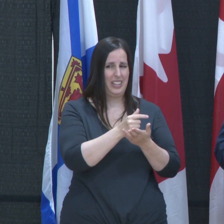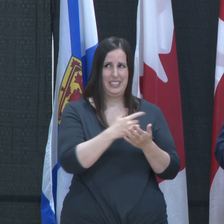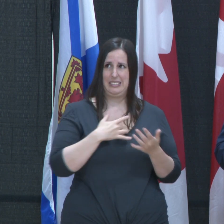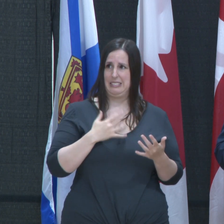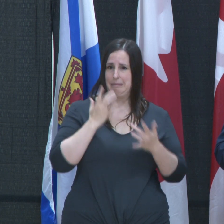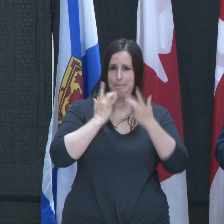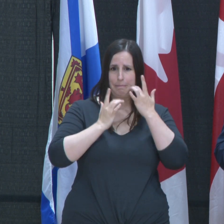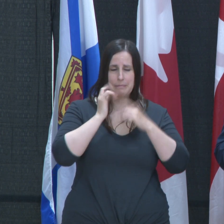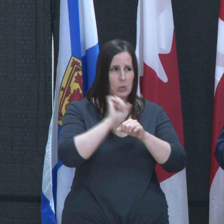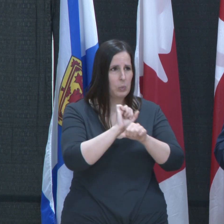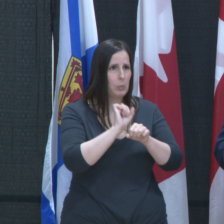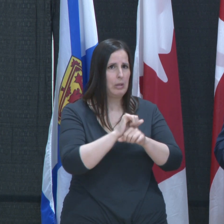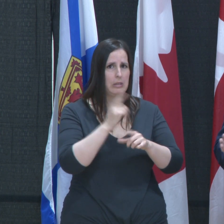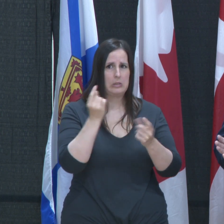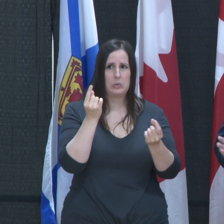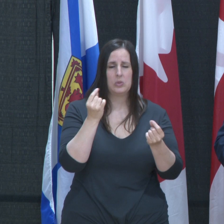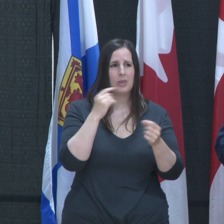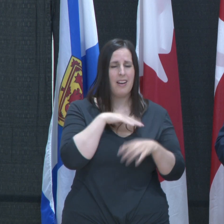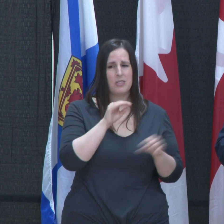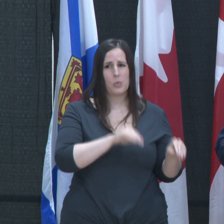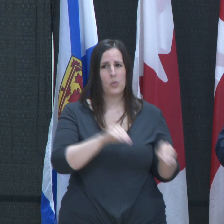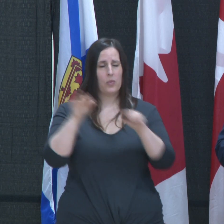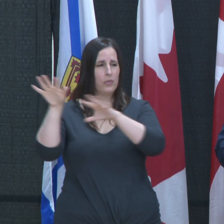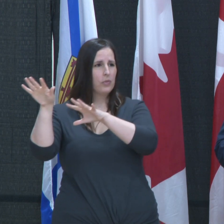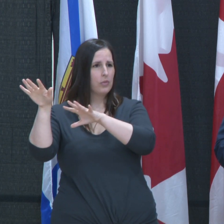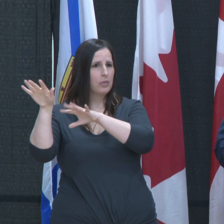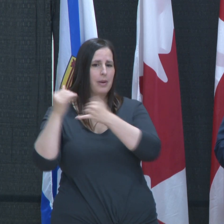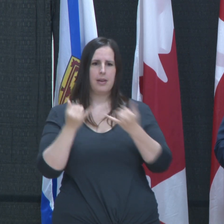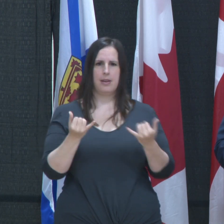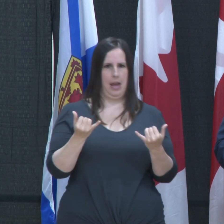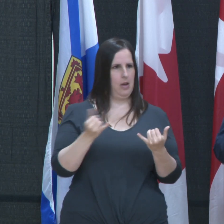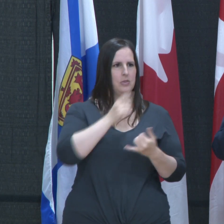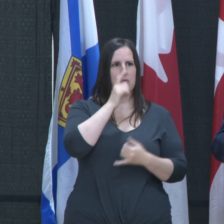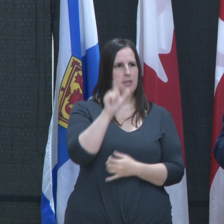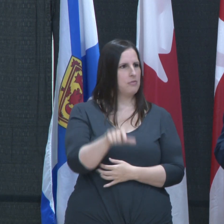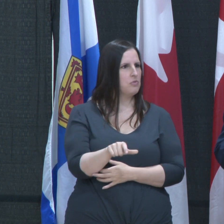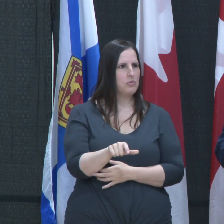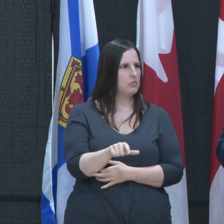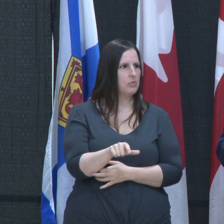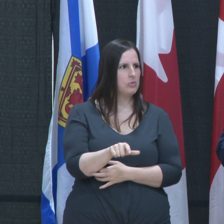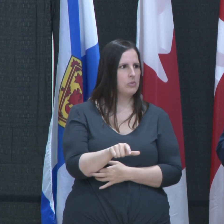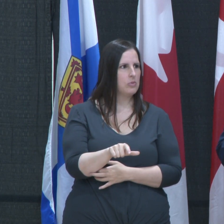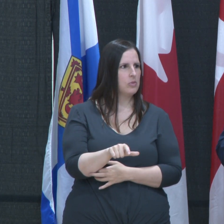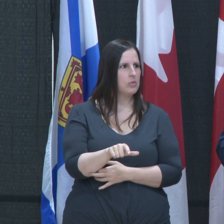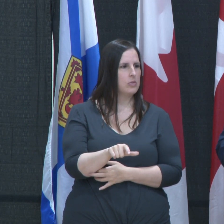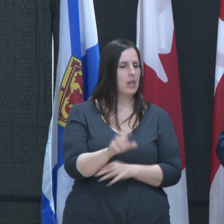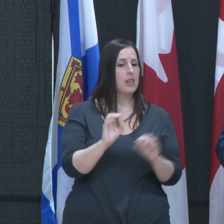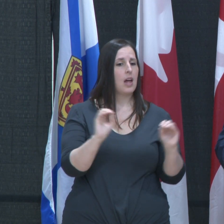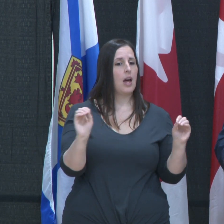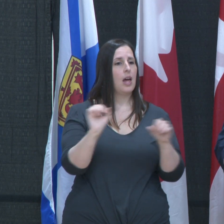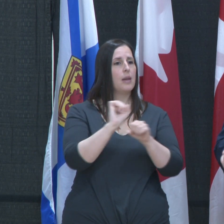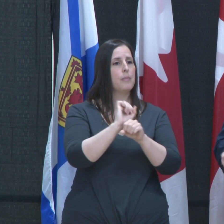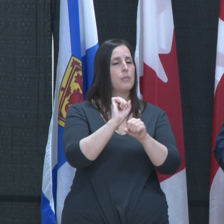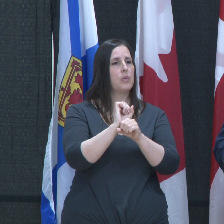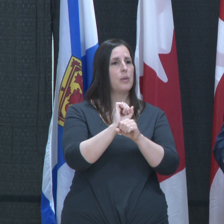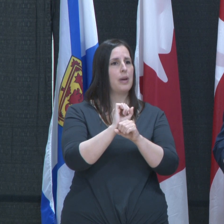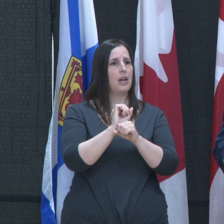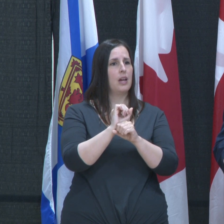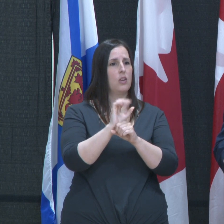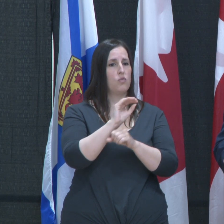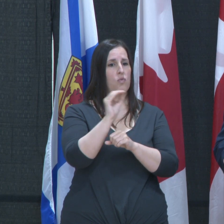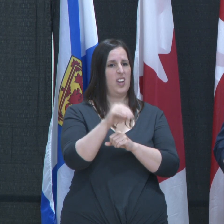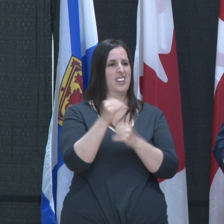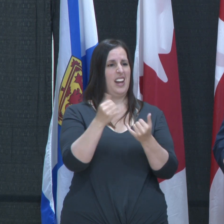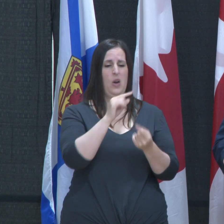work. But that's changed. The unemployment rate in Nova Scotia is the lowest it's